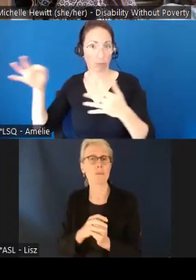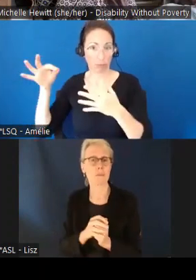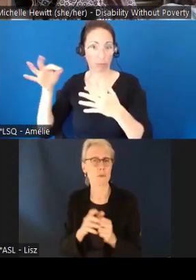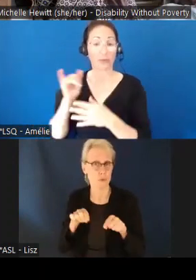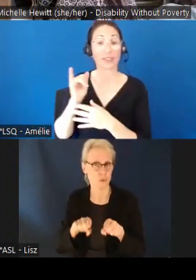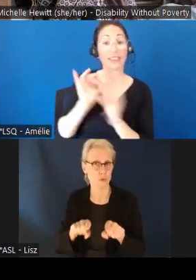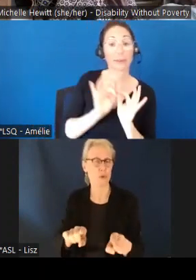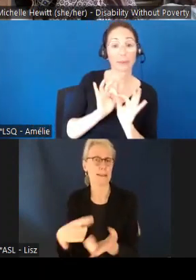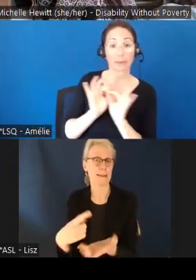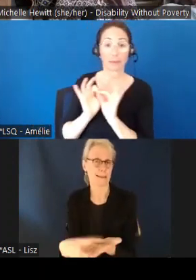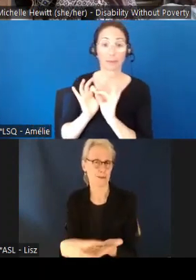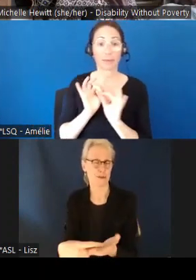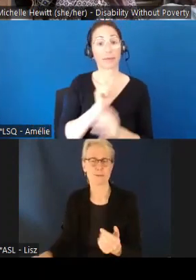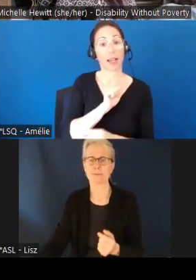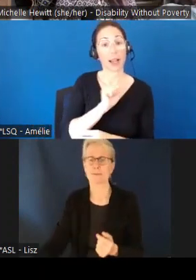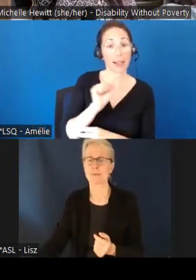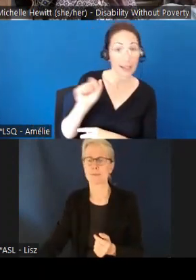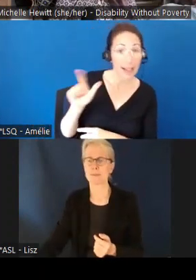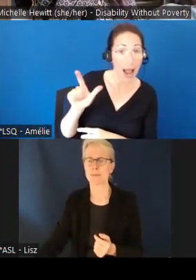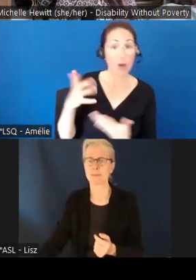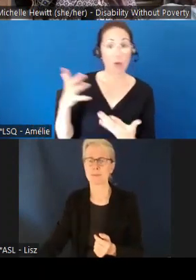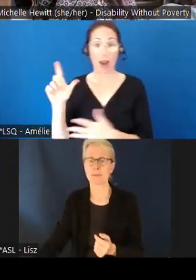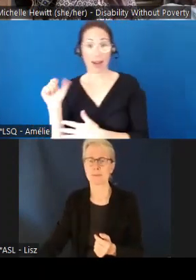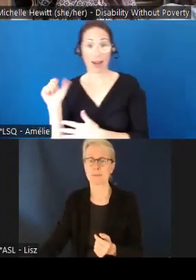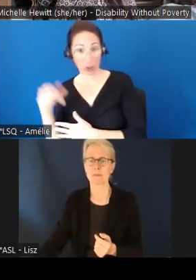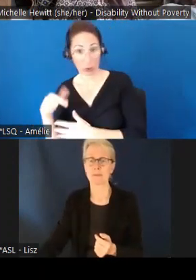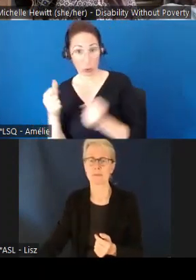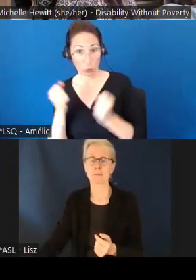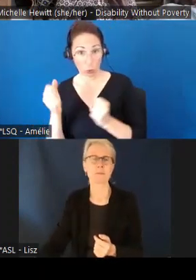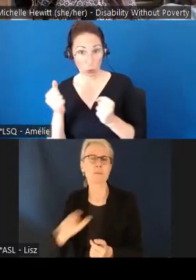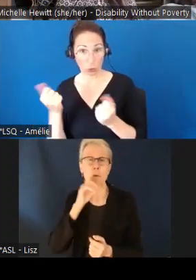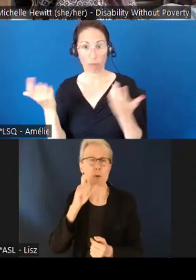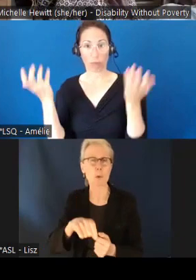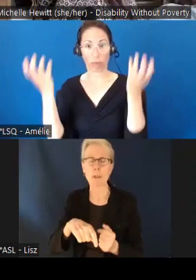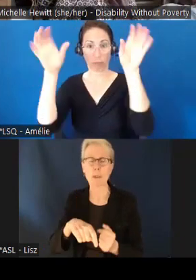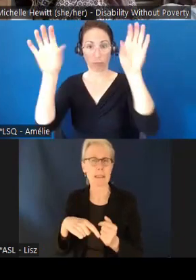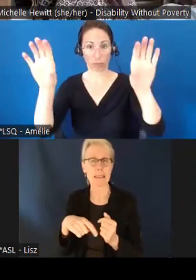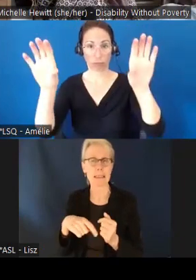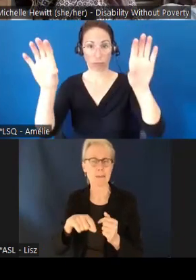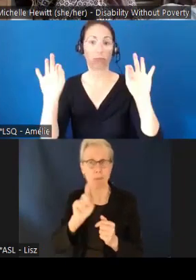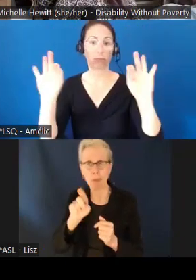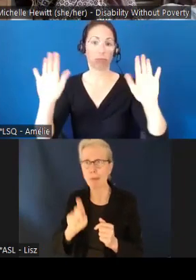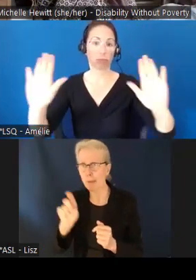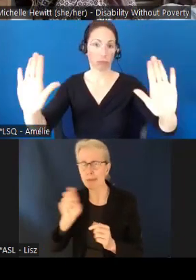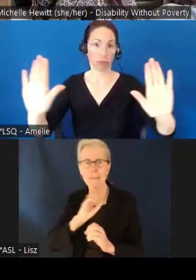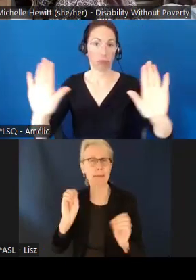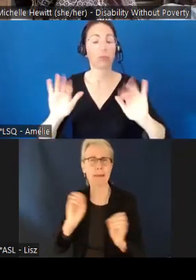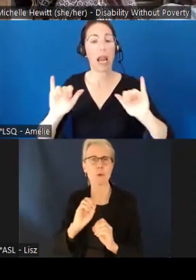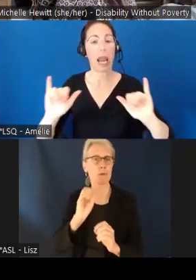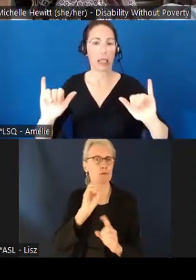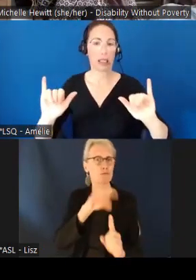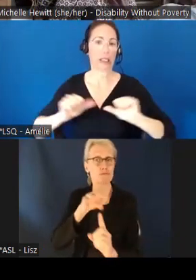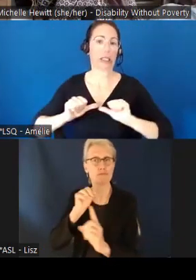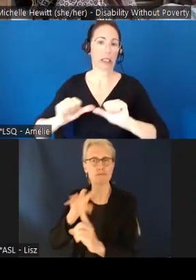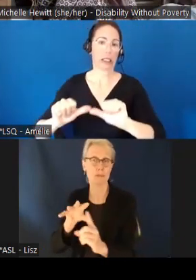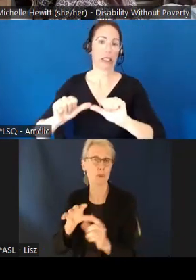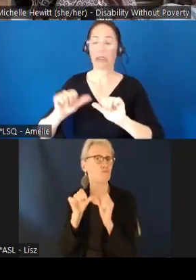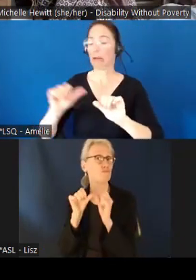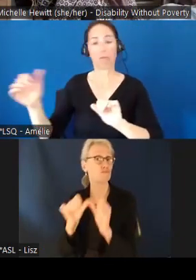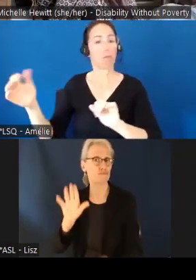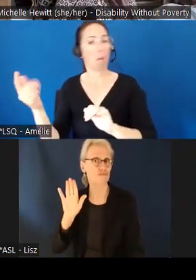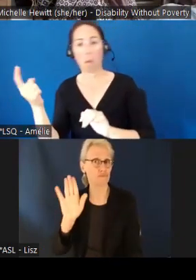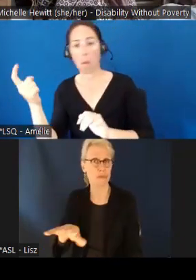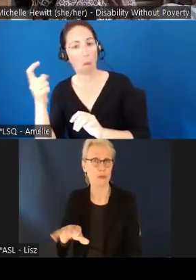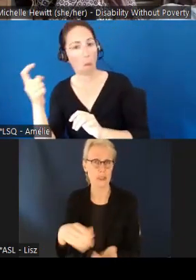throughout the presentation. No need to do anything, they will automatically remain on your screen.